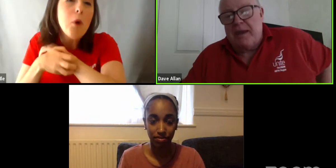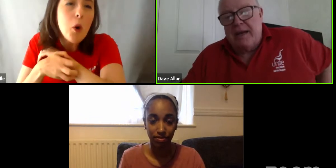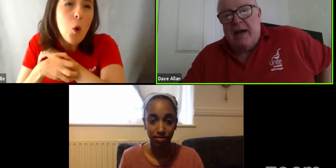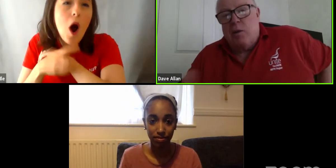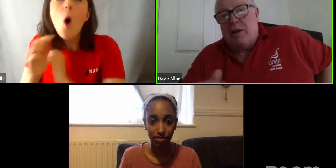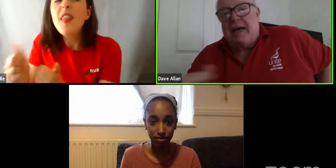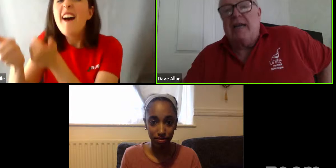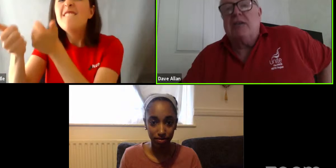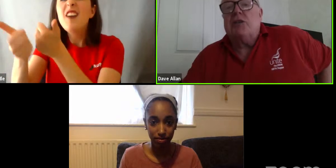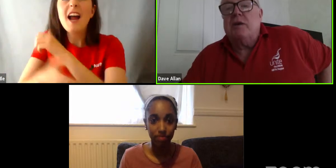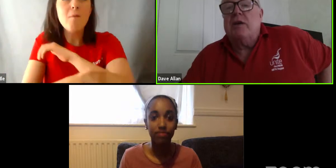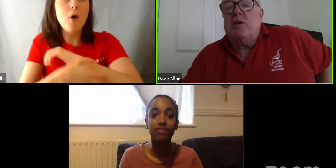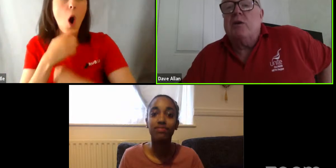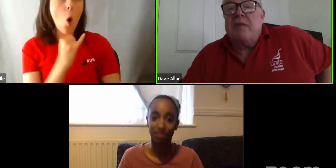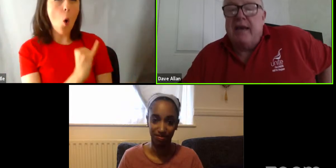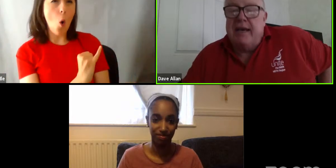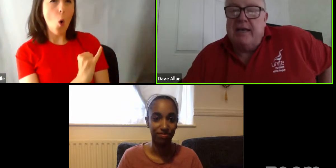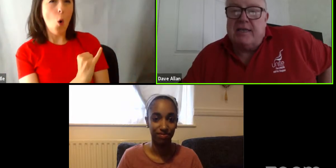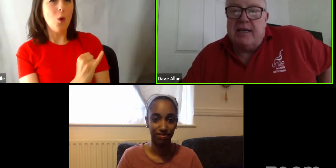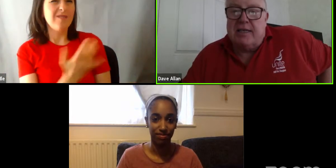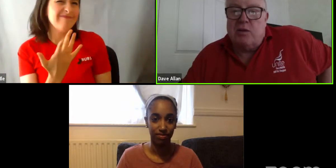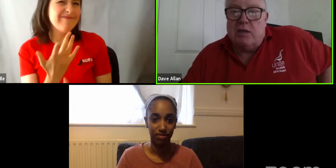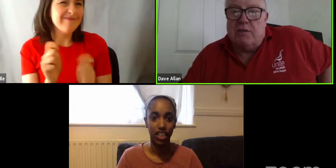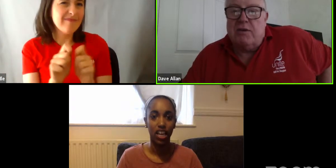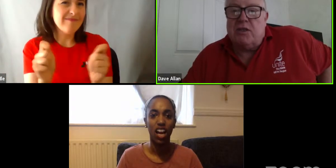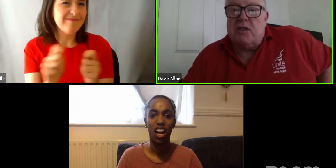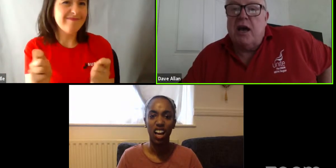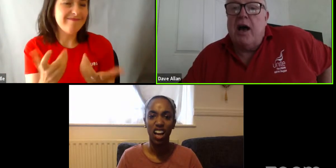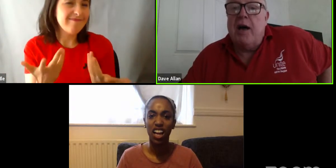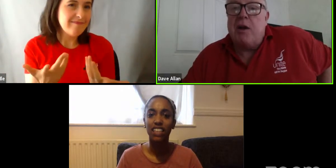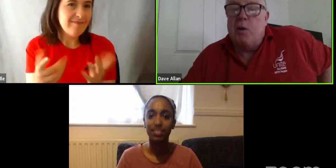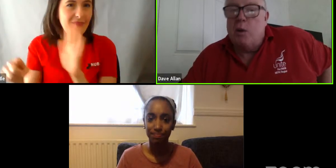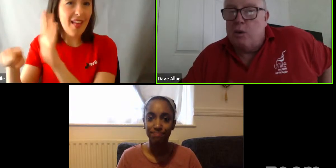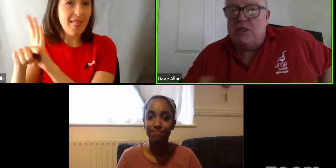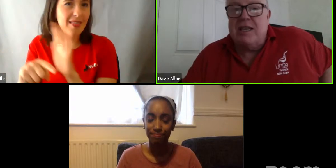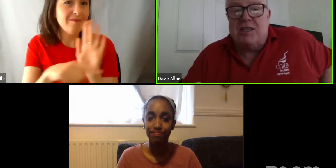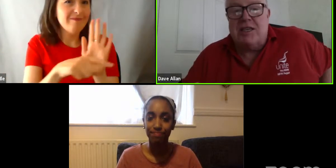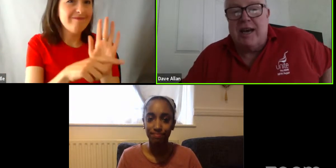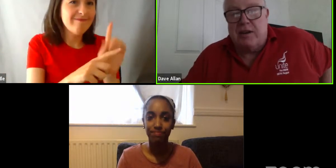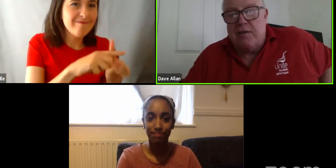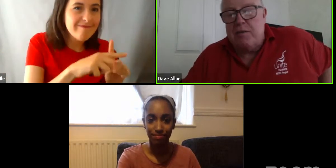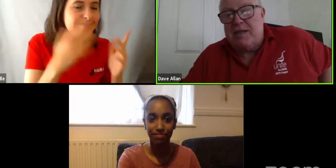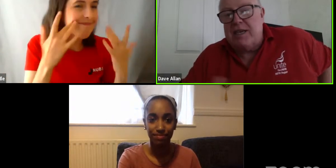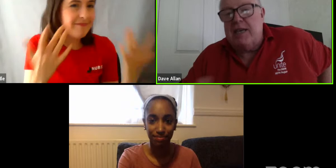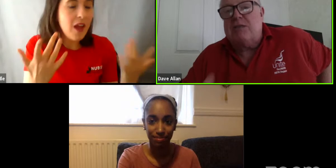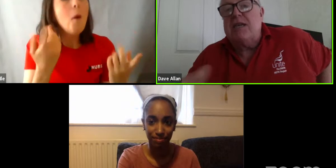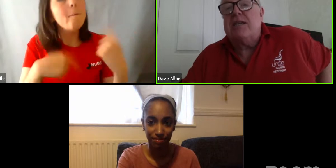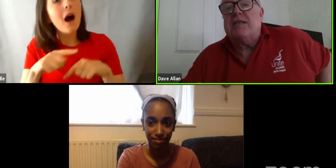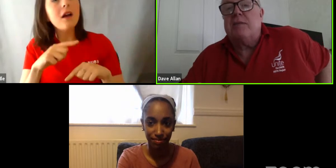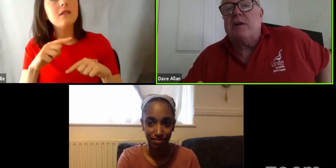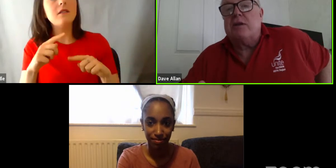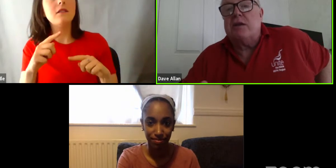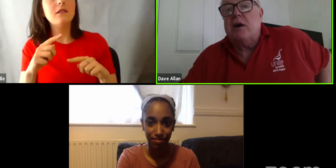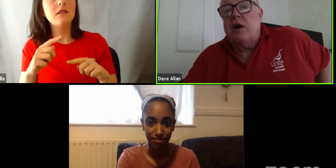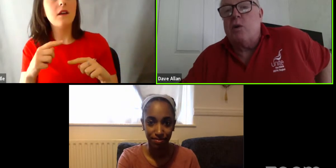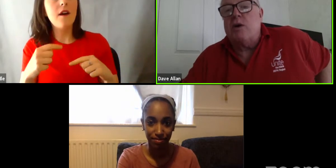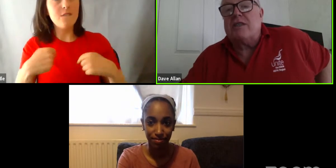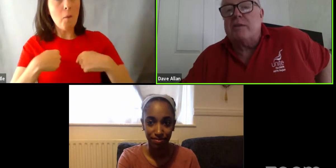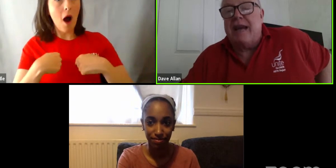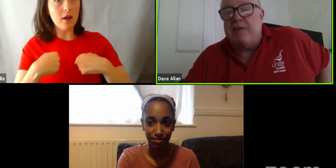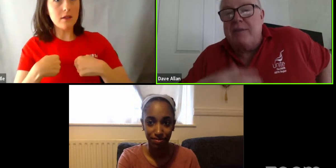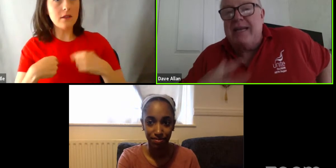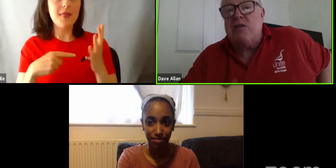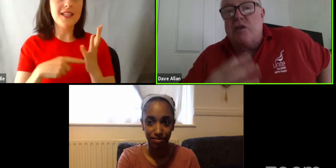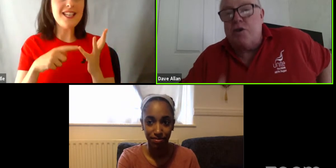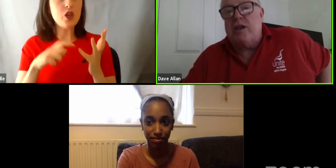of. What I can assure you is that those of us who are watching this tonight from the TUC Disabled Workers